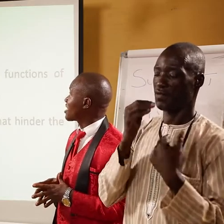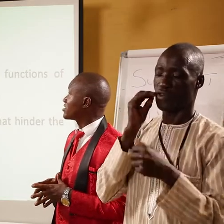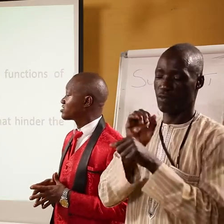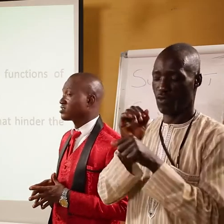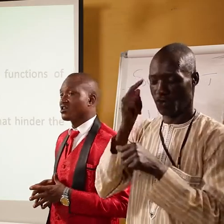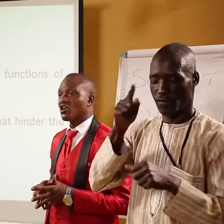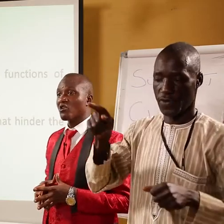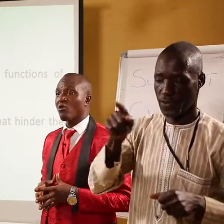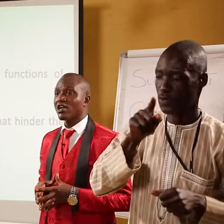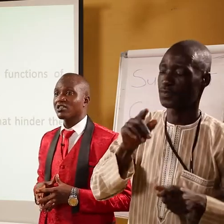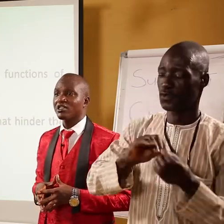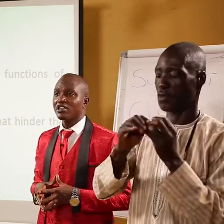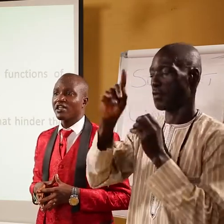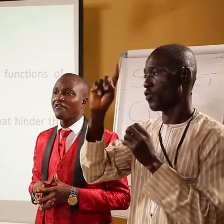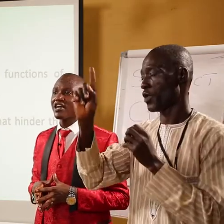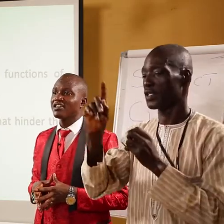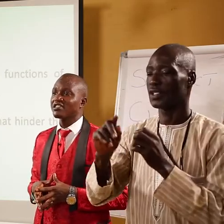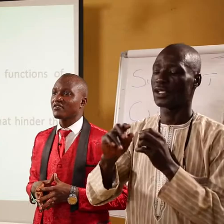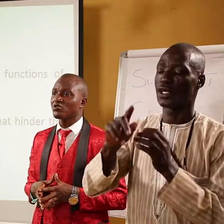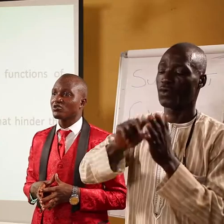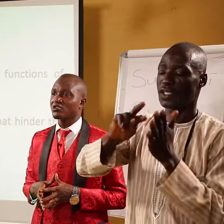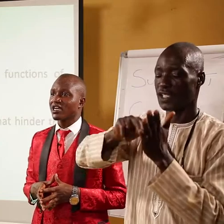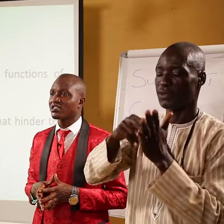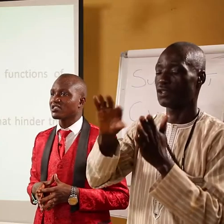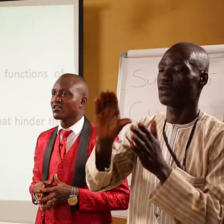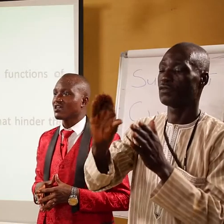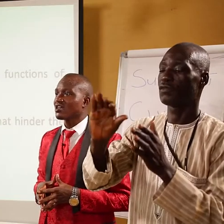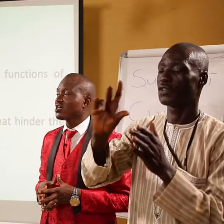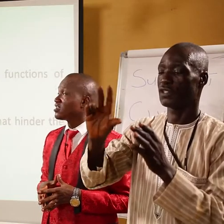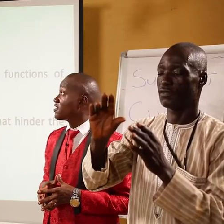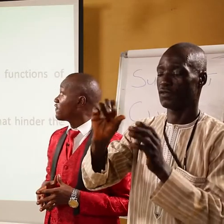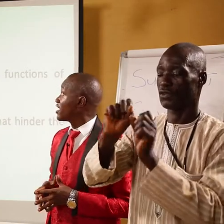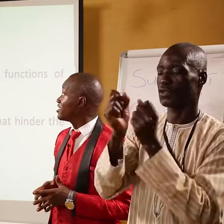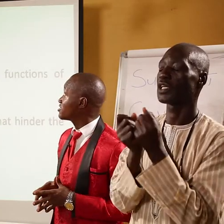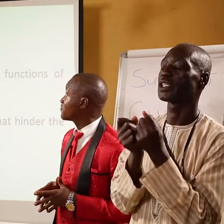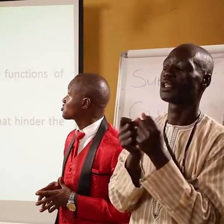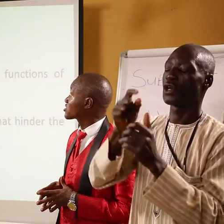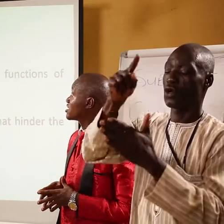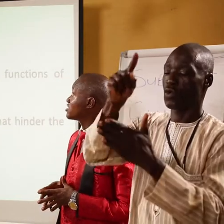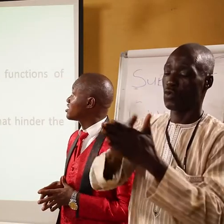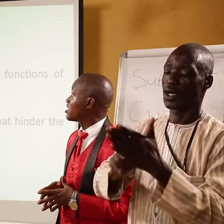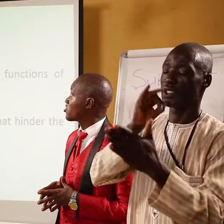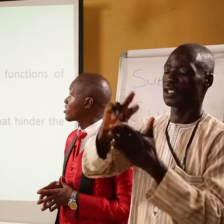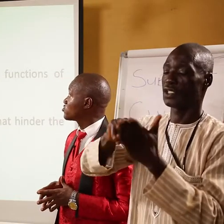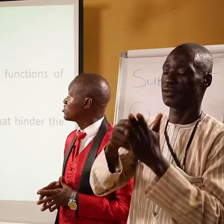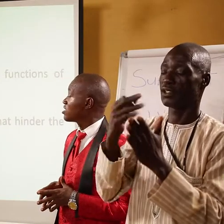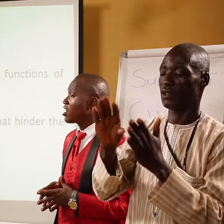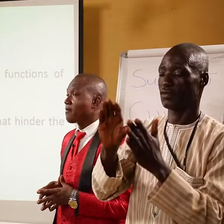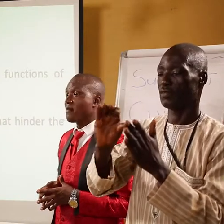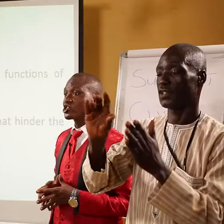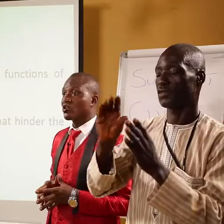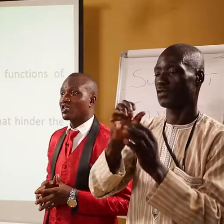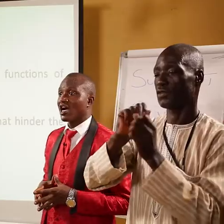this assignment. Number 1, define civil society. Define civil society. Number